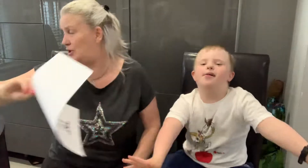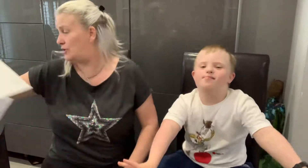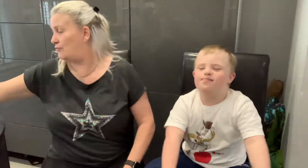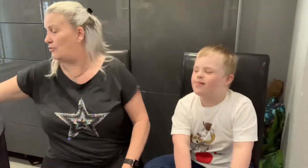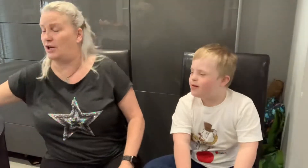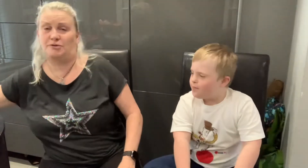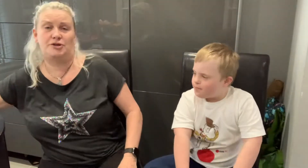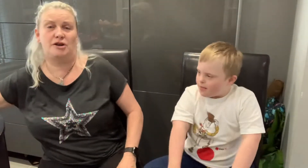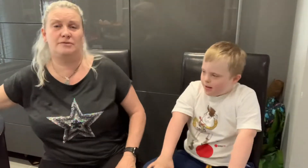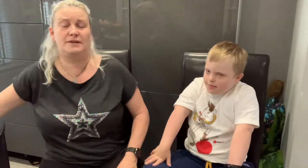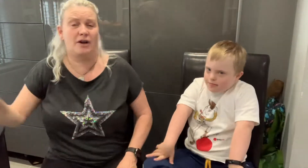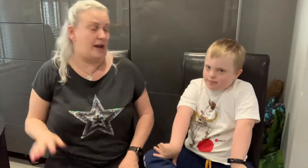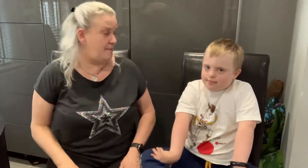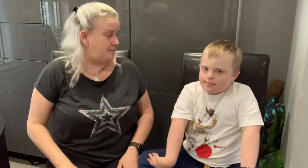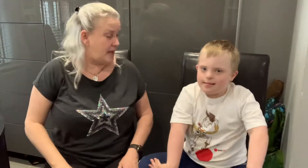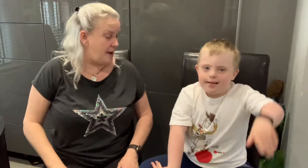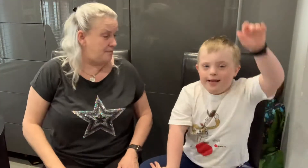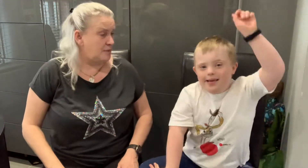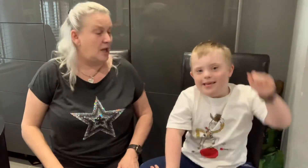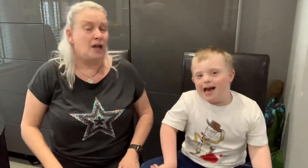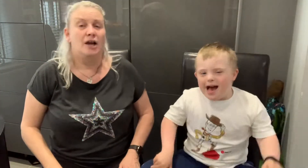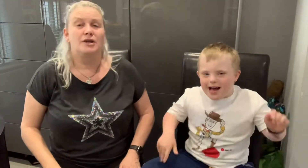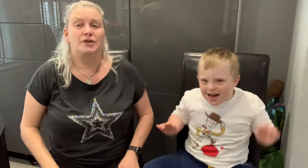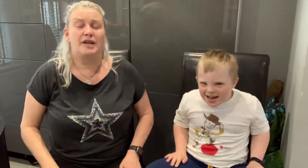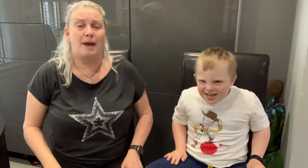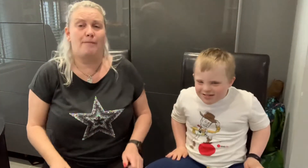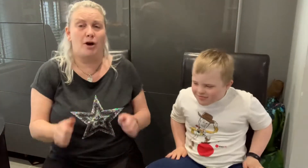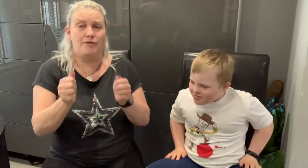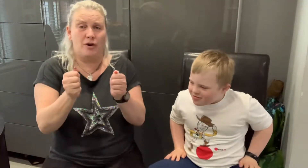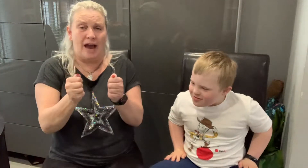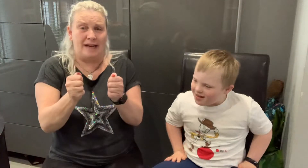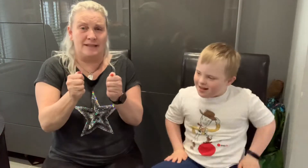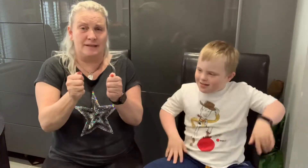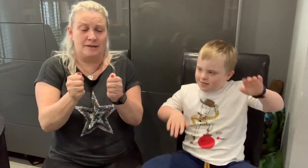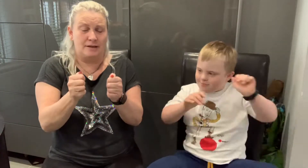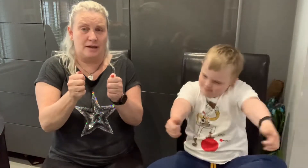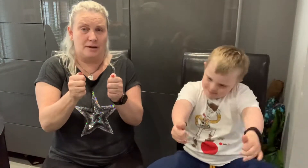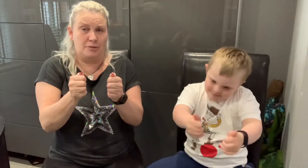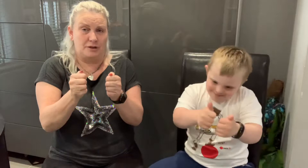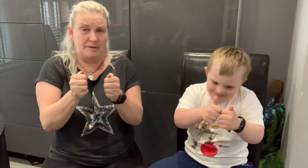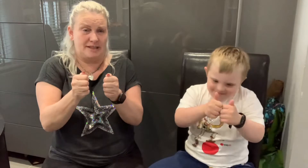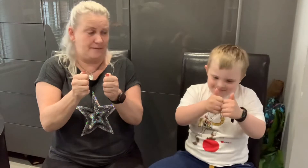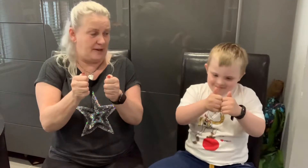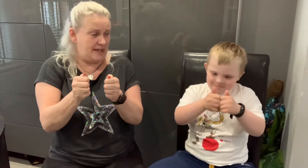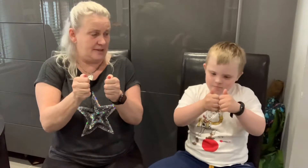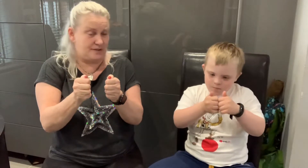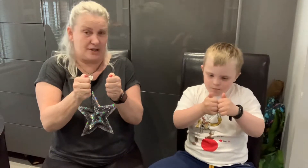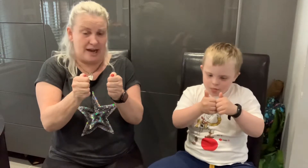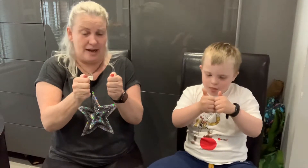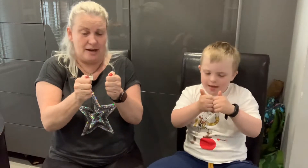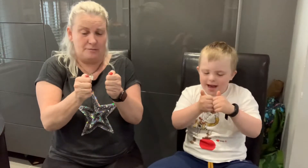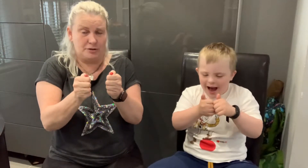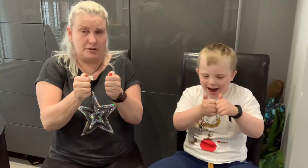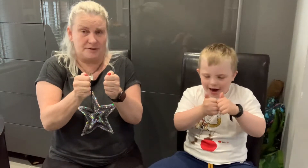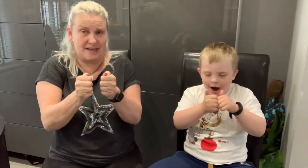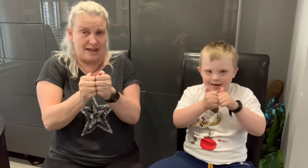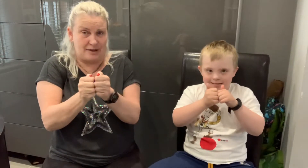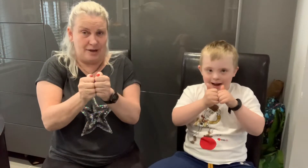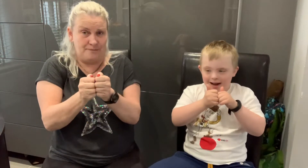Finish. Right, should we show you the sign? Yeah? Yeah. So you get both your hands and put them into fists, yeah? Yeah. Put them together